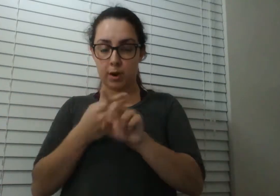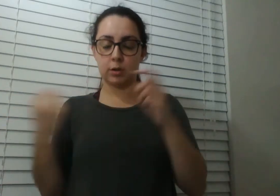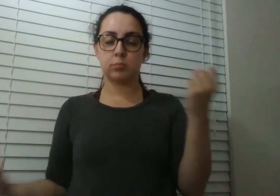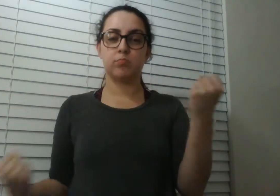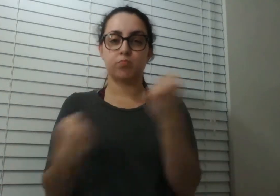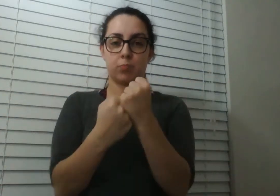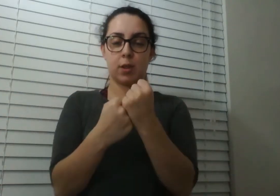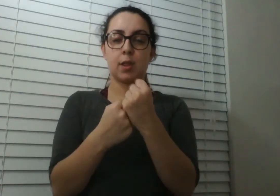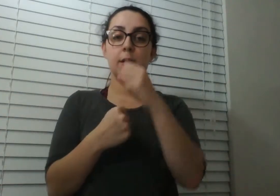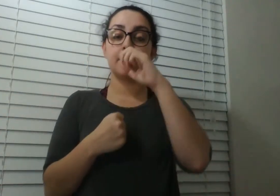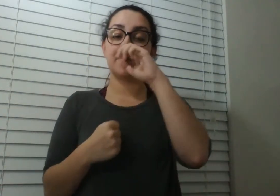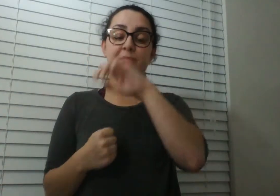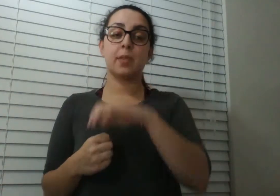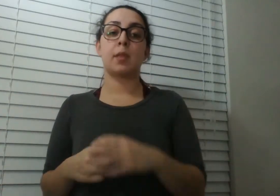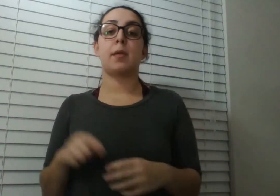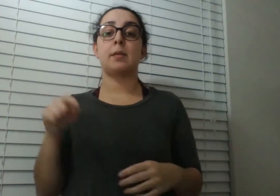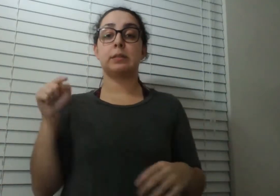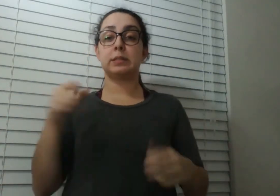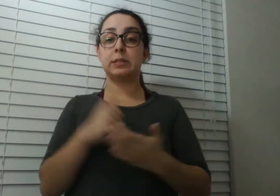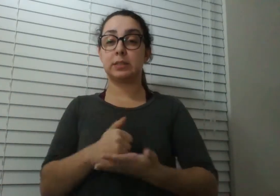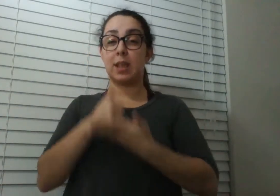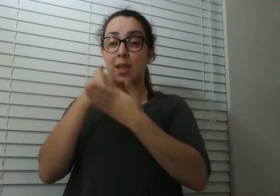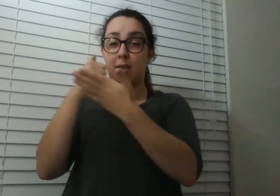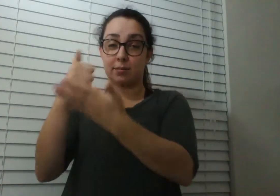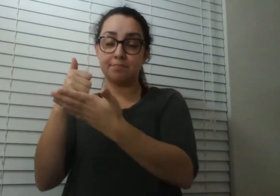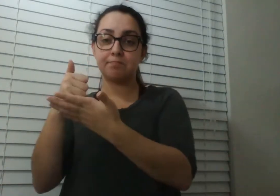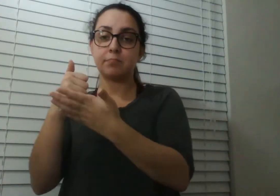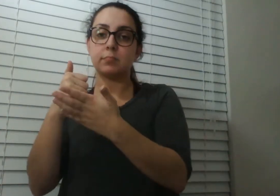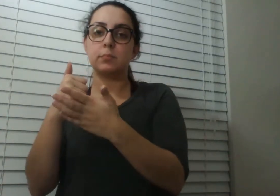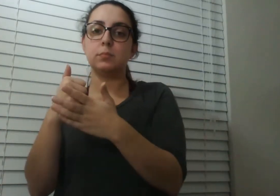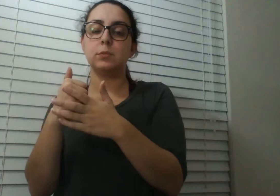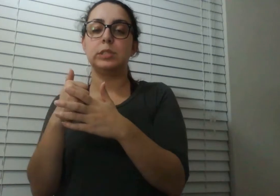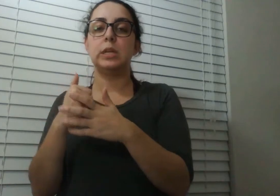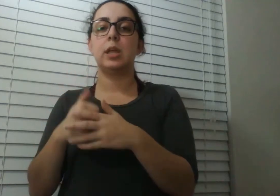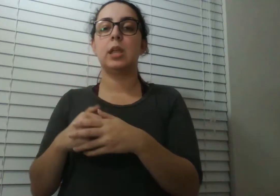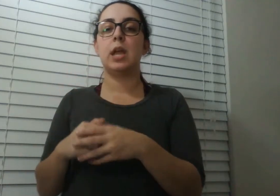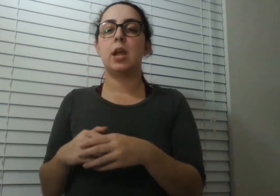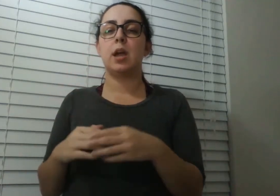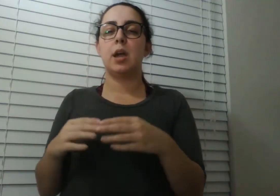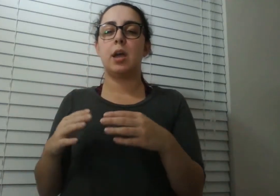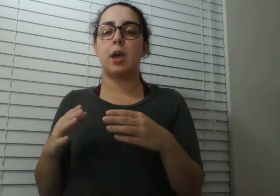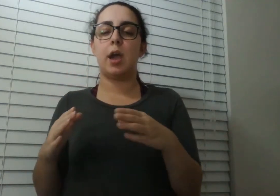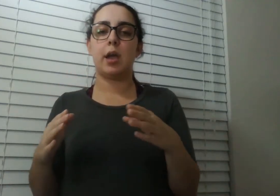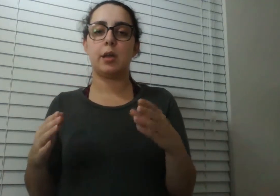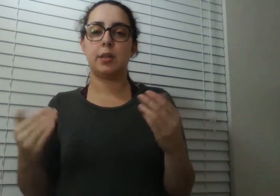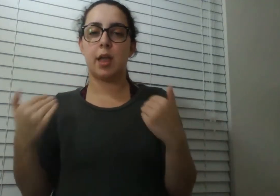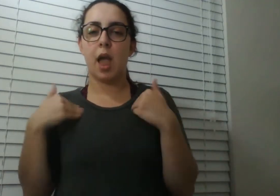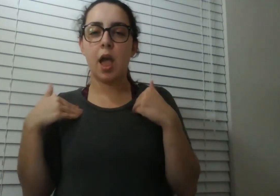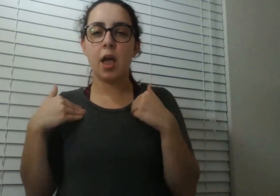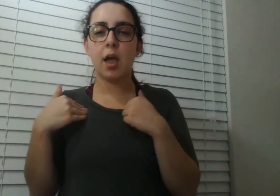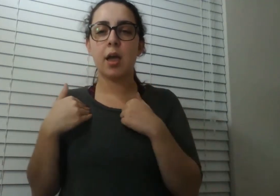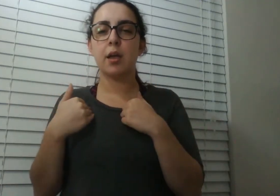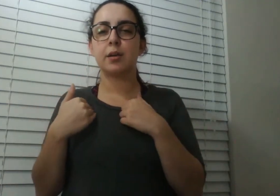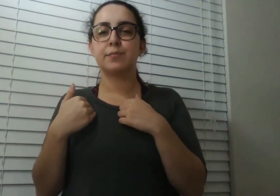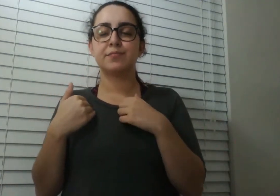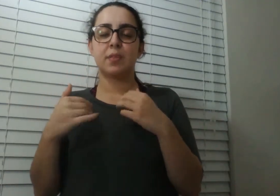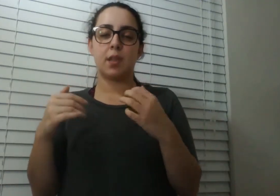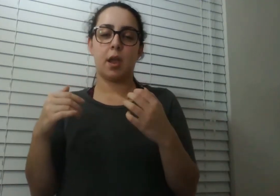and your life. Rocket Mortgage gives you that same level of confidence when it comes to buying a home or refinancing your existing home loan. With